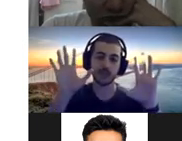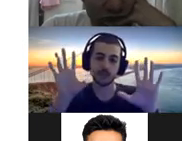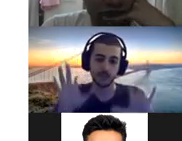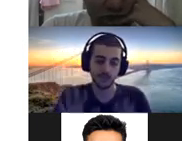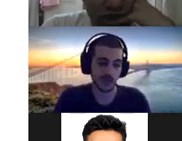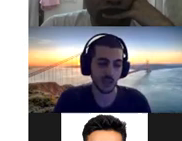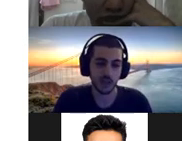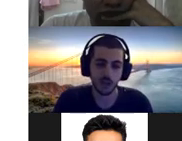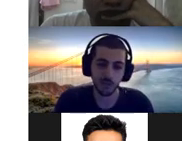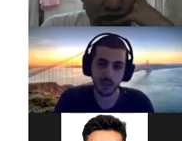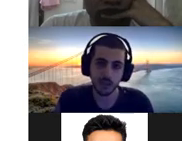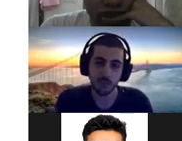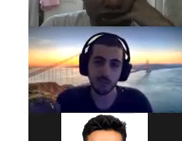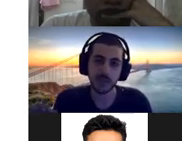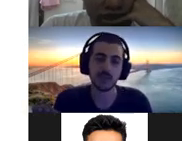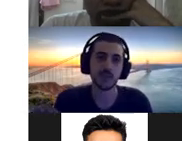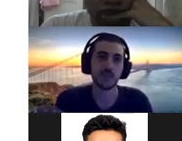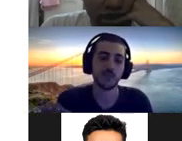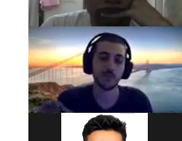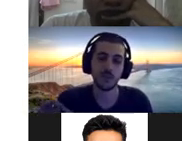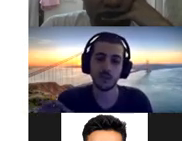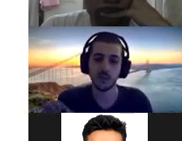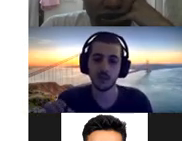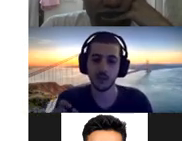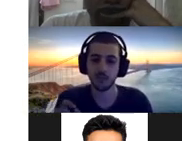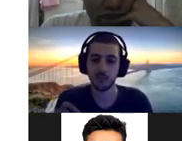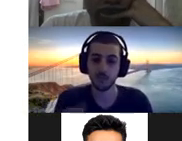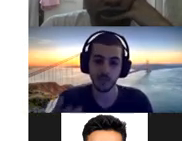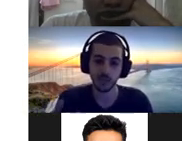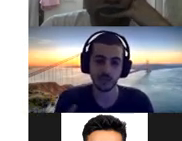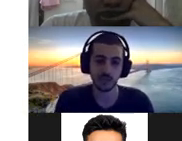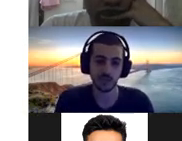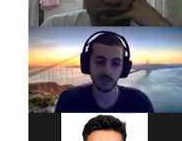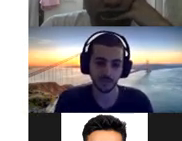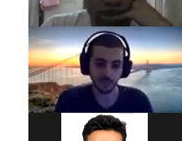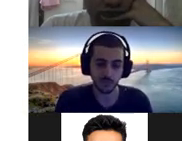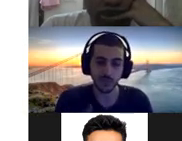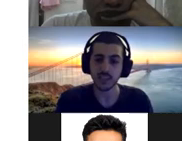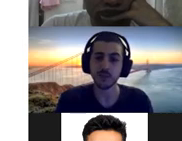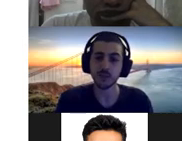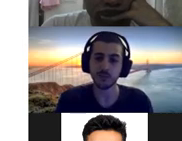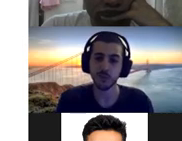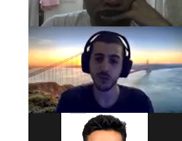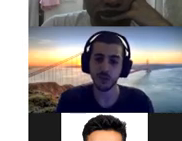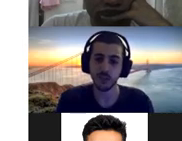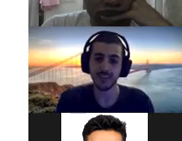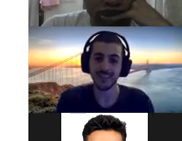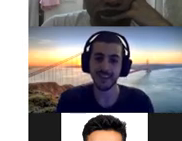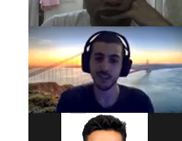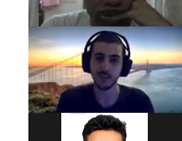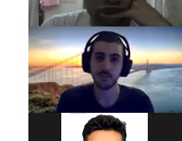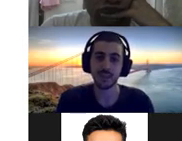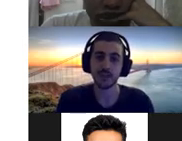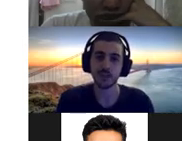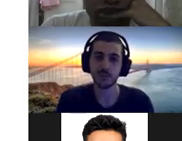hands themselves. But that might be because, as mentioned before, the